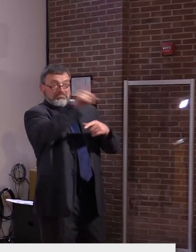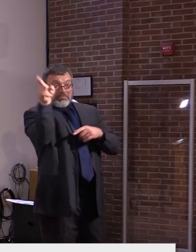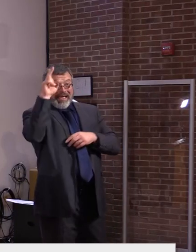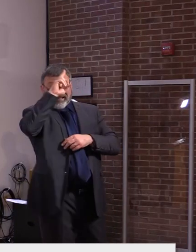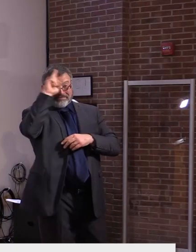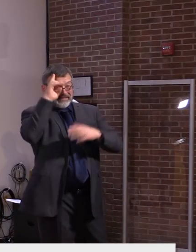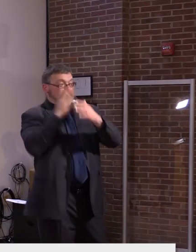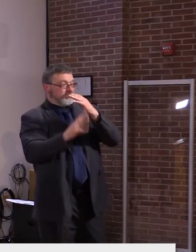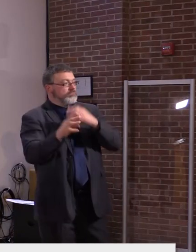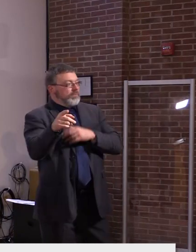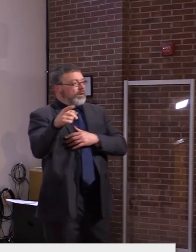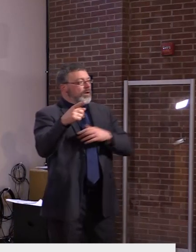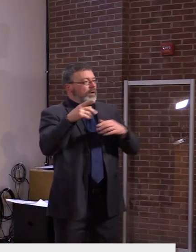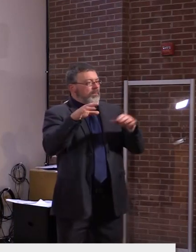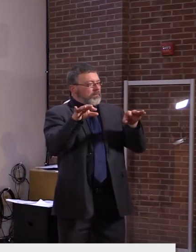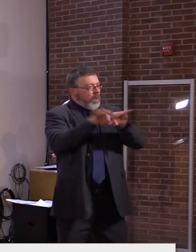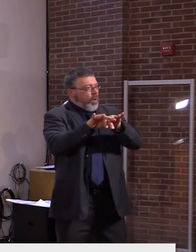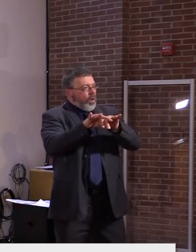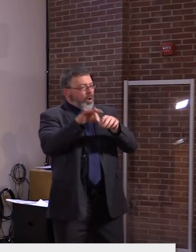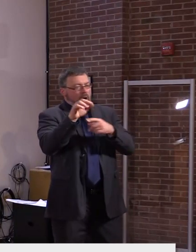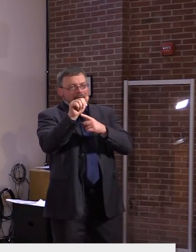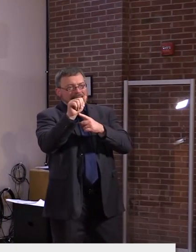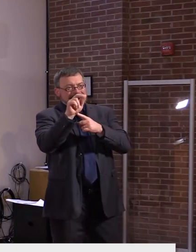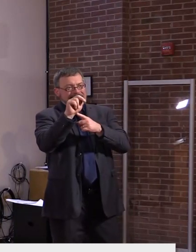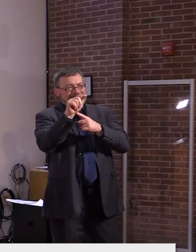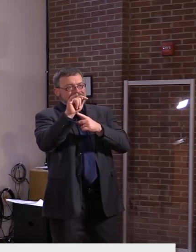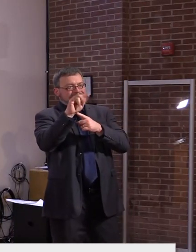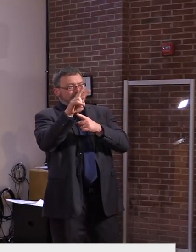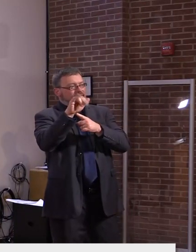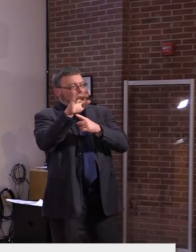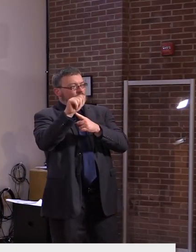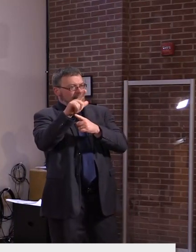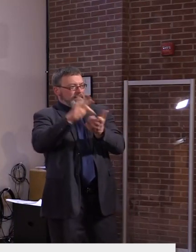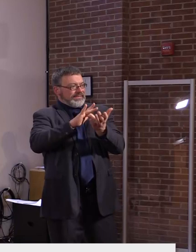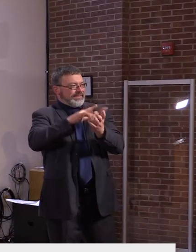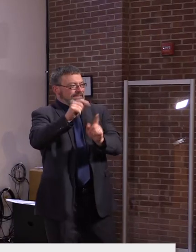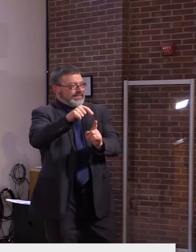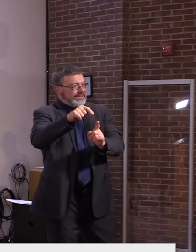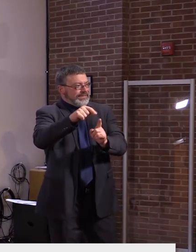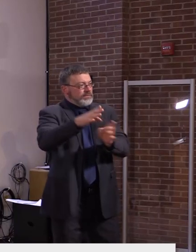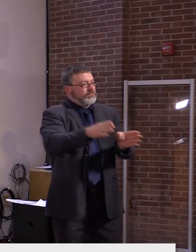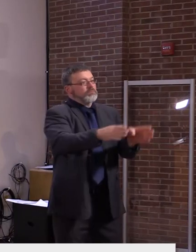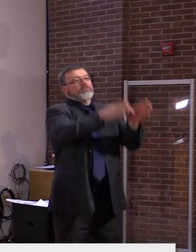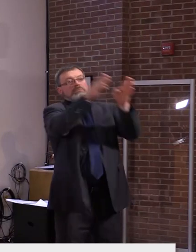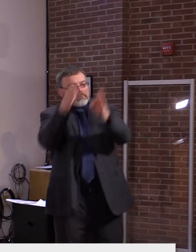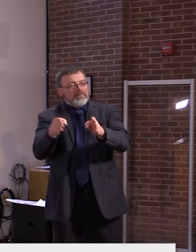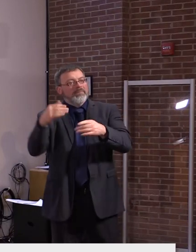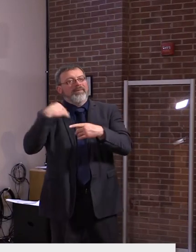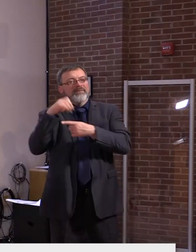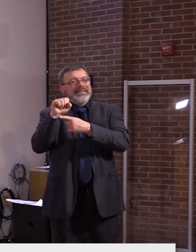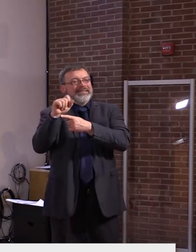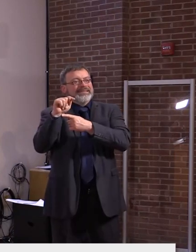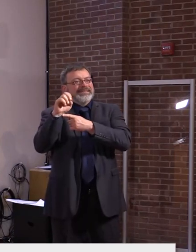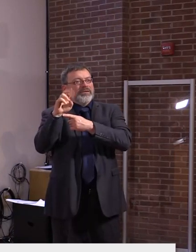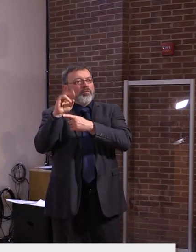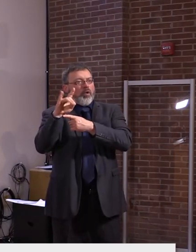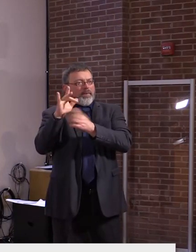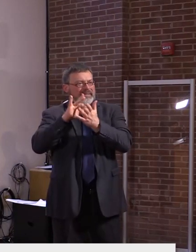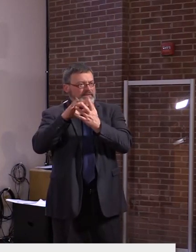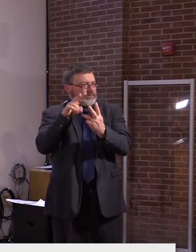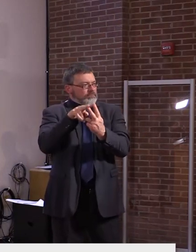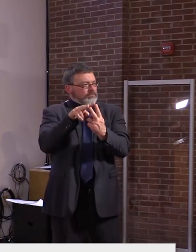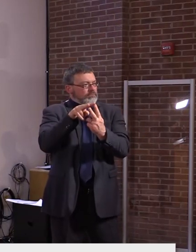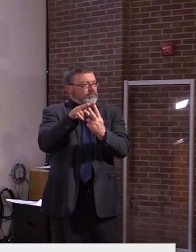an antiviral drug and a steroid drug, as well as possibly some